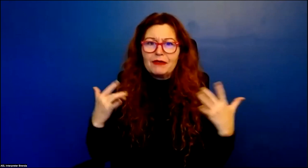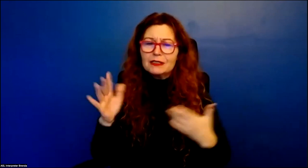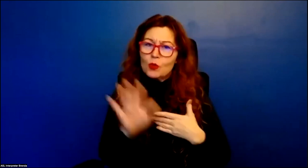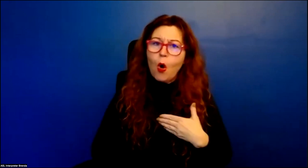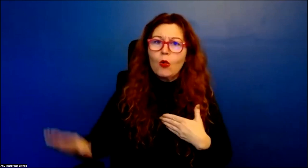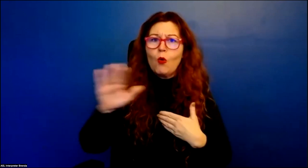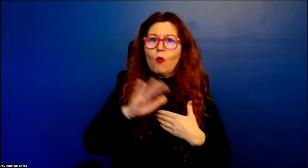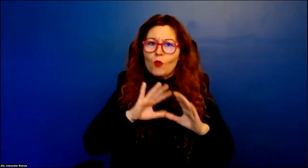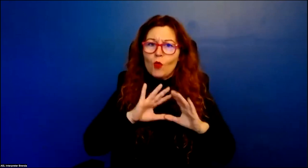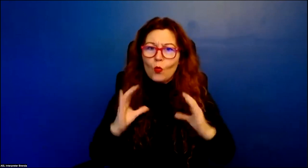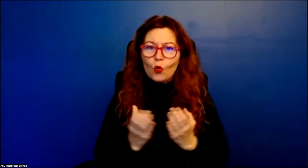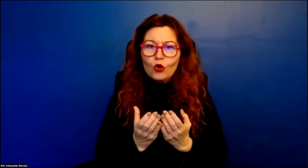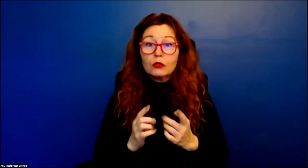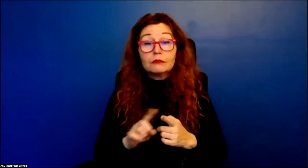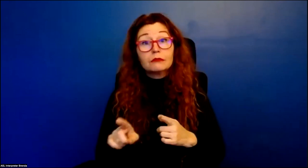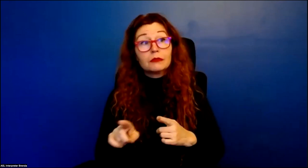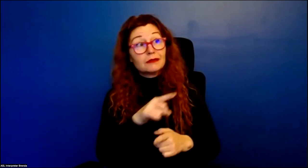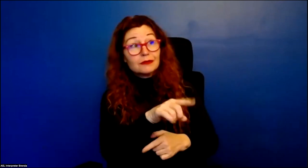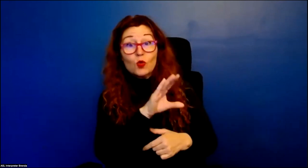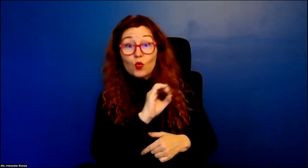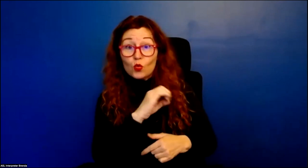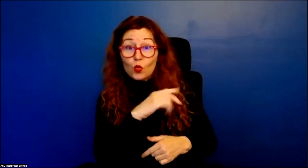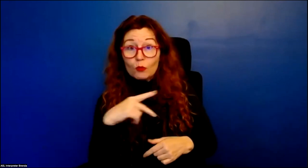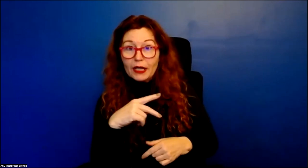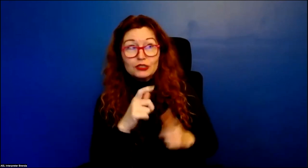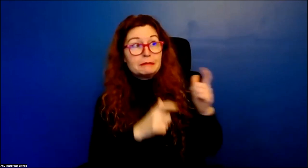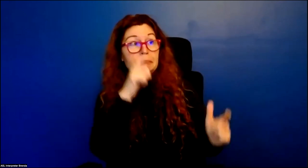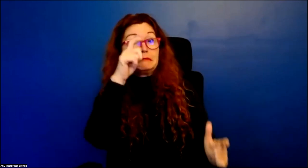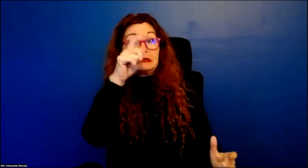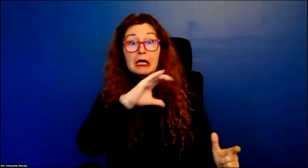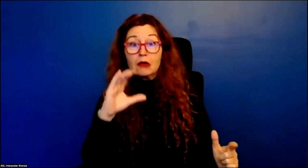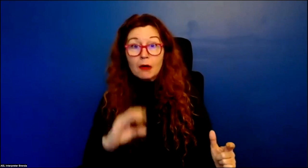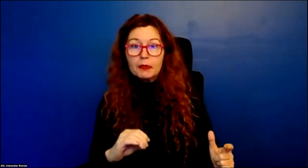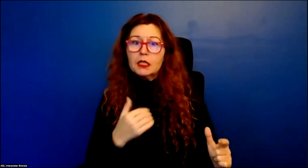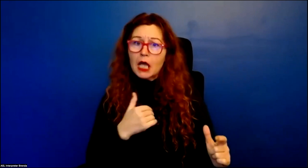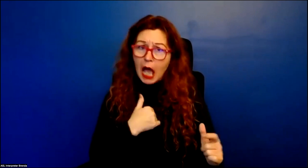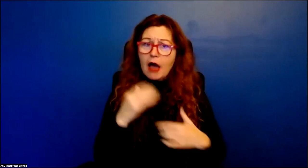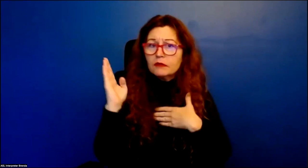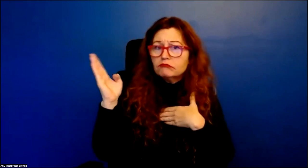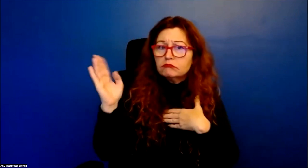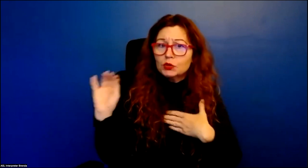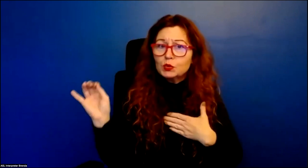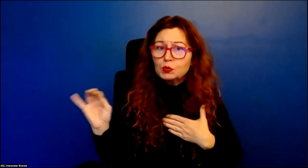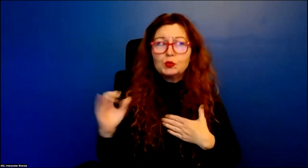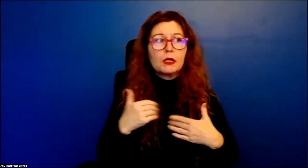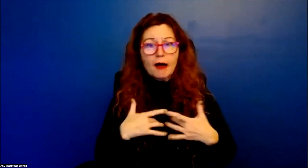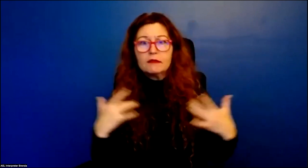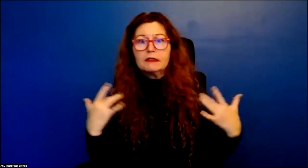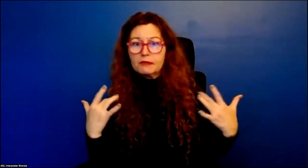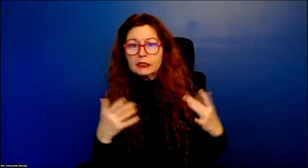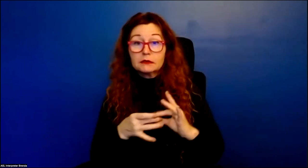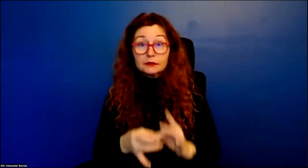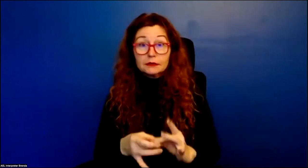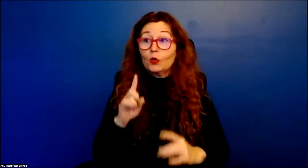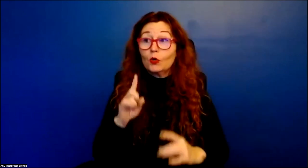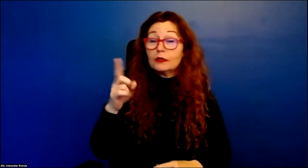many events internal at these corporations. And I'm invited to speak about GAD and accessibility. And what